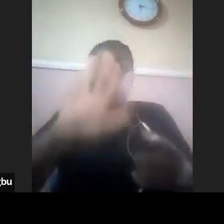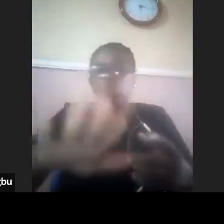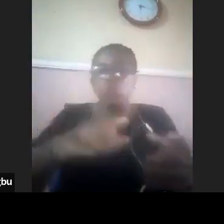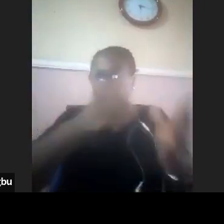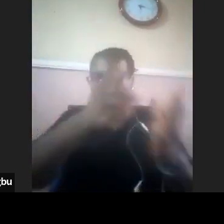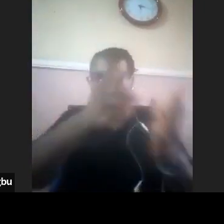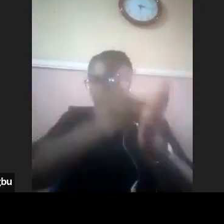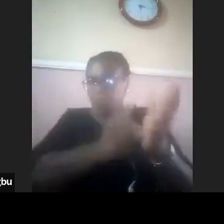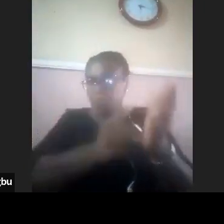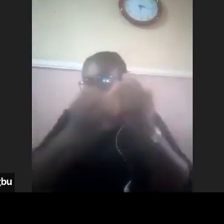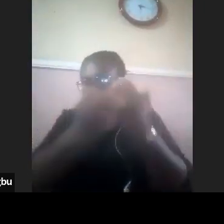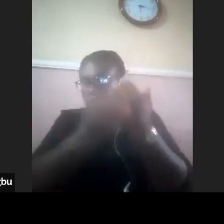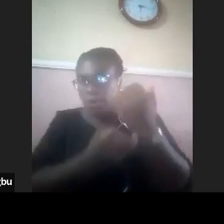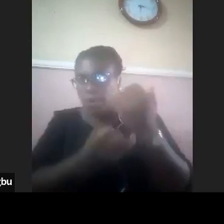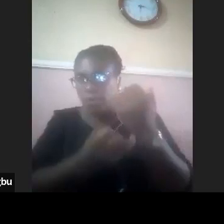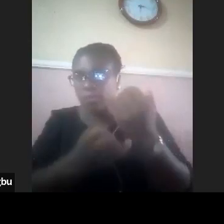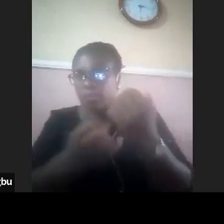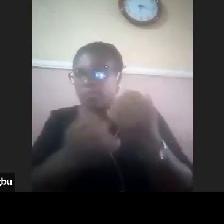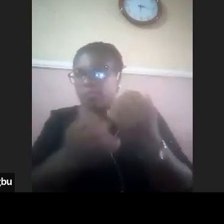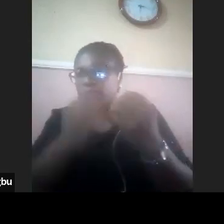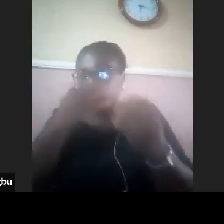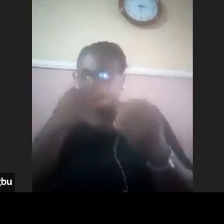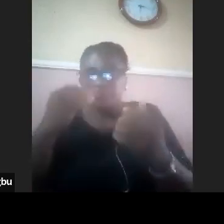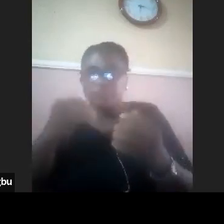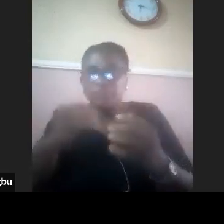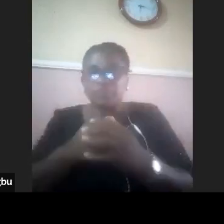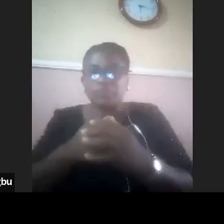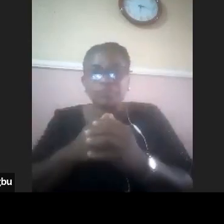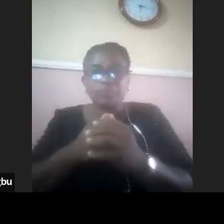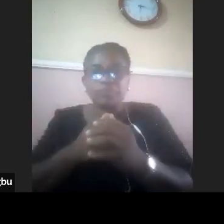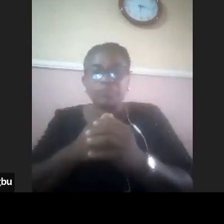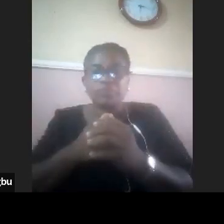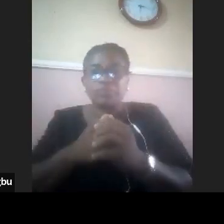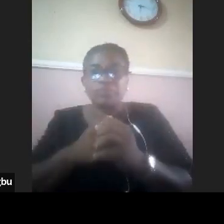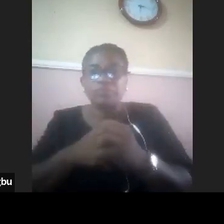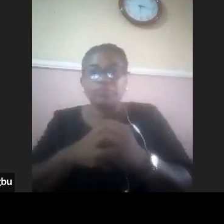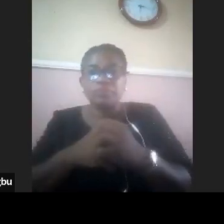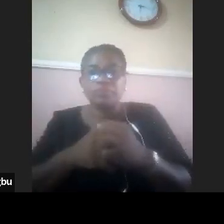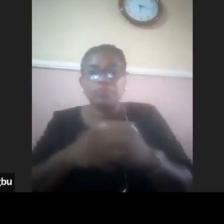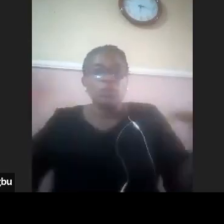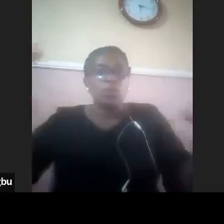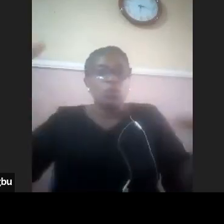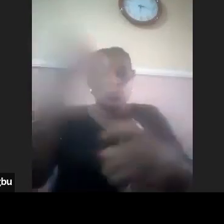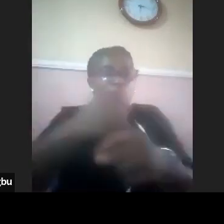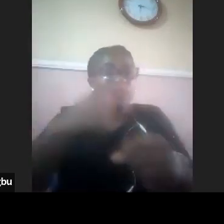that you try to win the person who is reading your essays over.